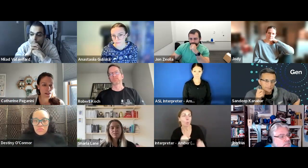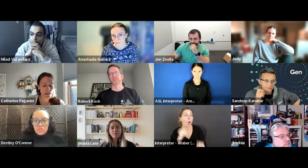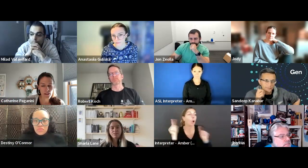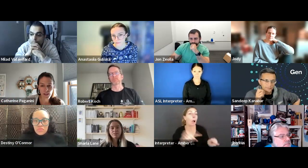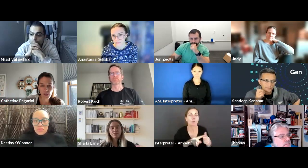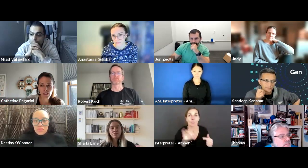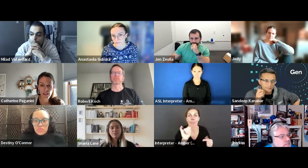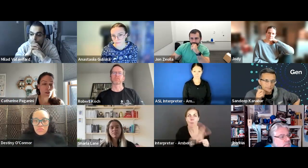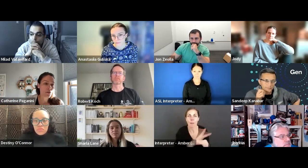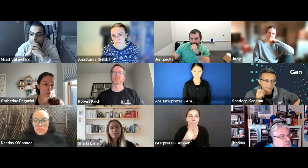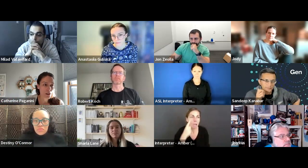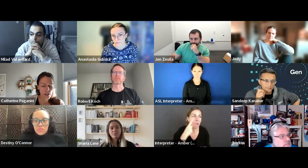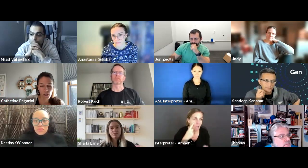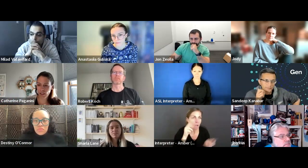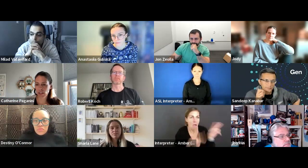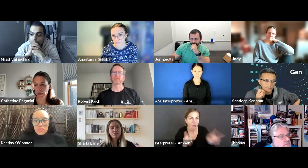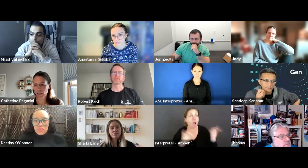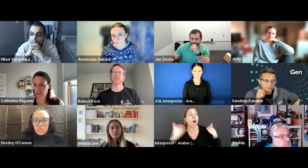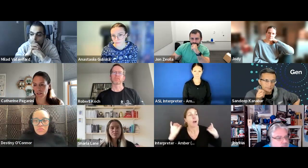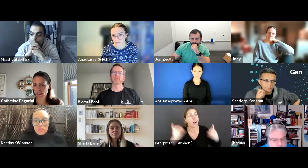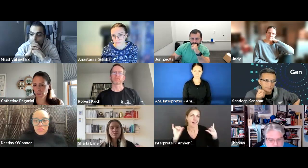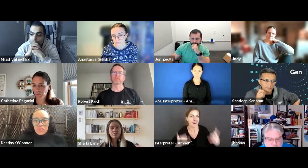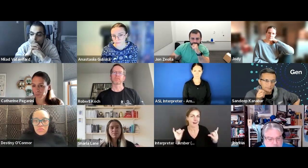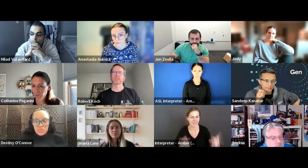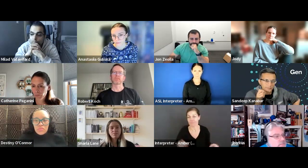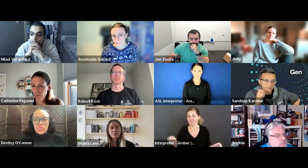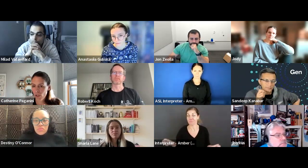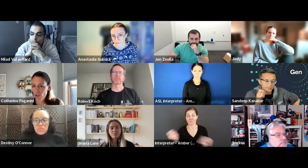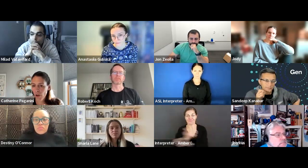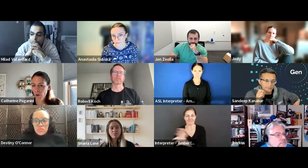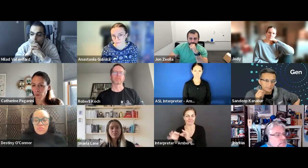come and look for guidance.